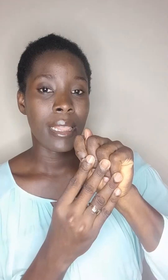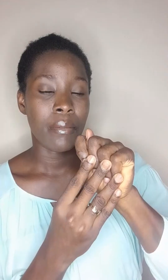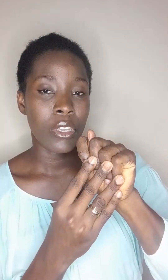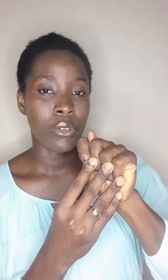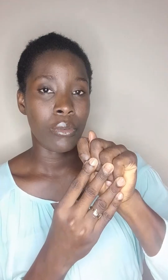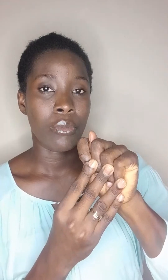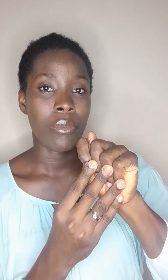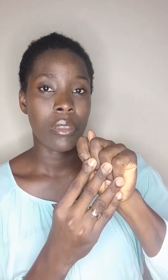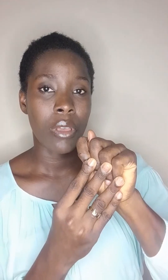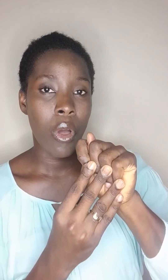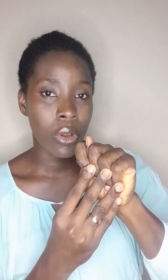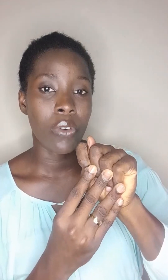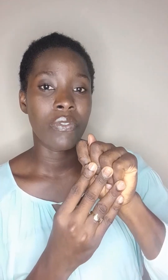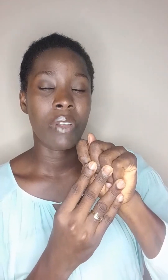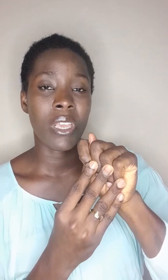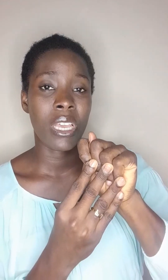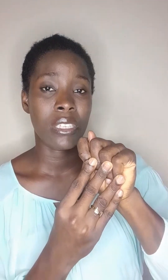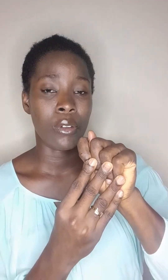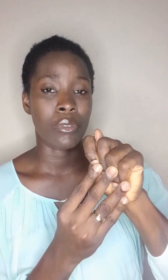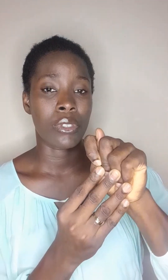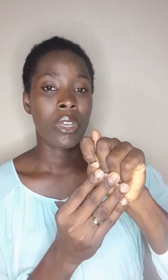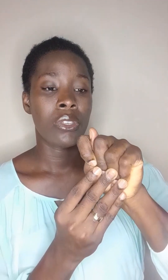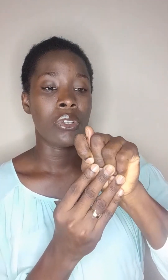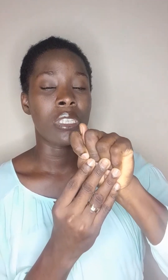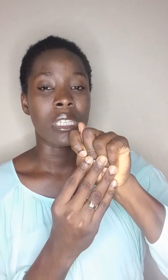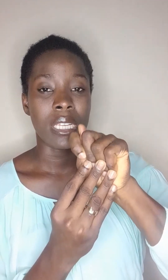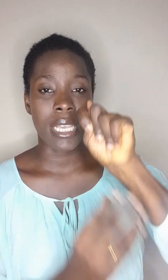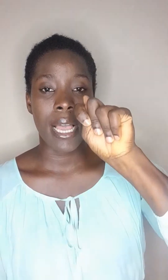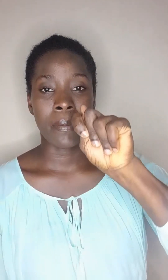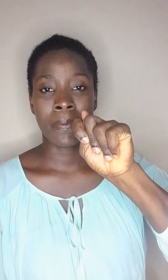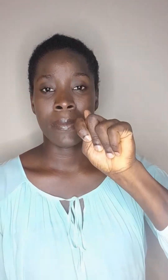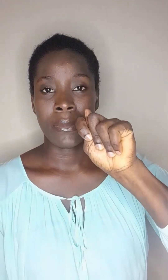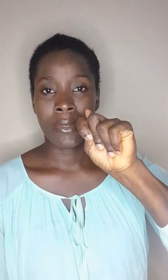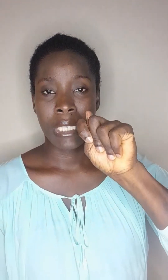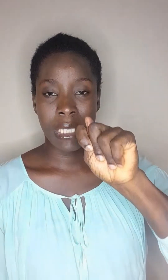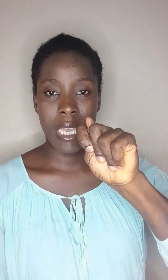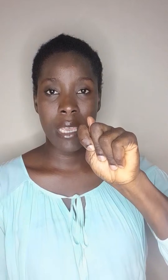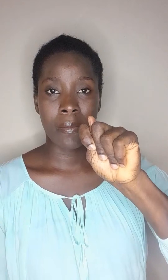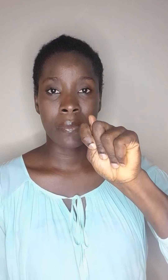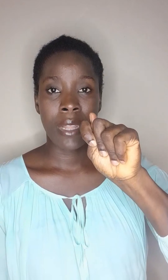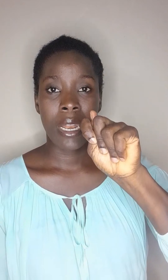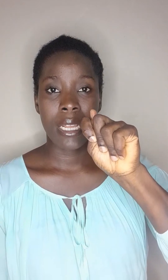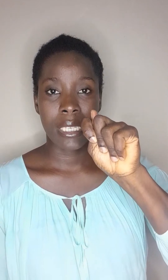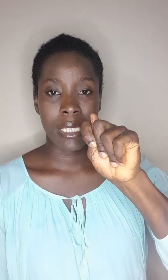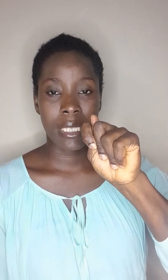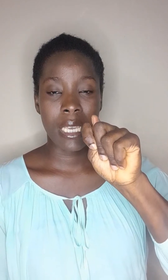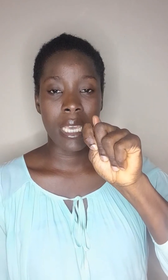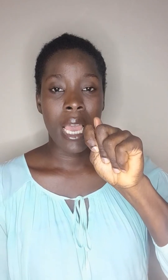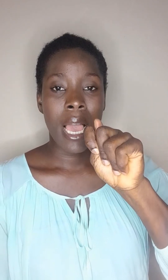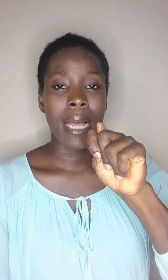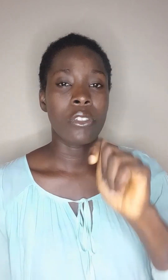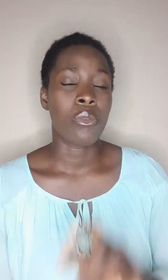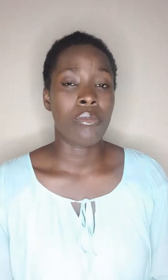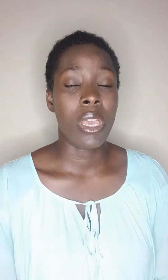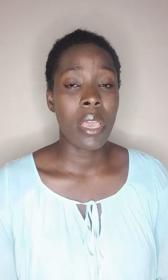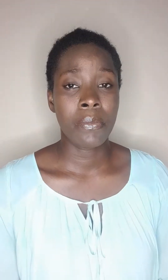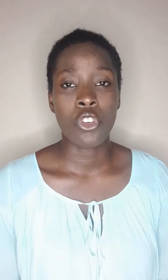middle. All of the fingers closed. So this is letter T. Letter T. And so, okay, so before